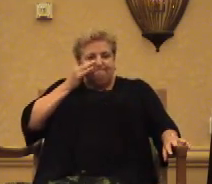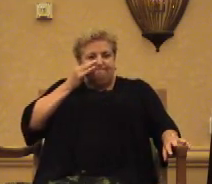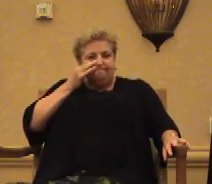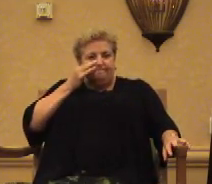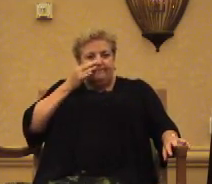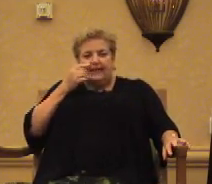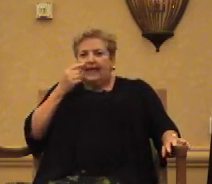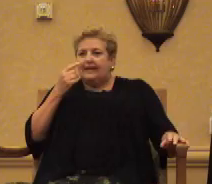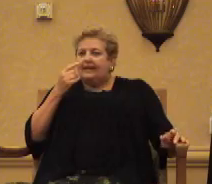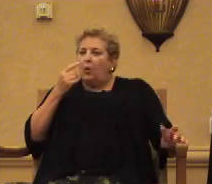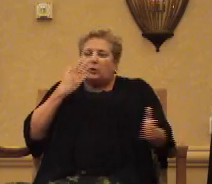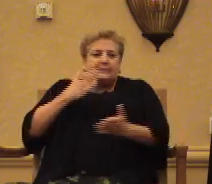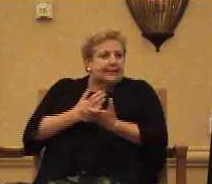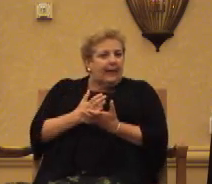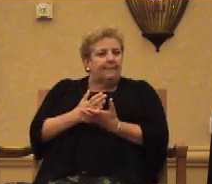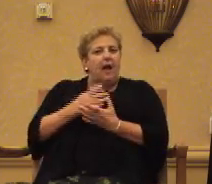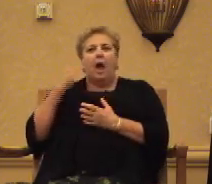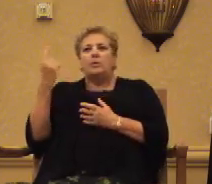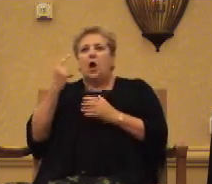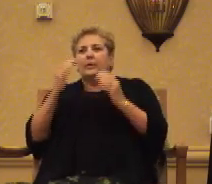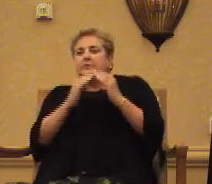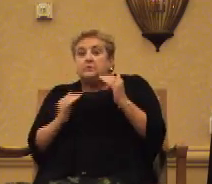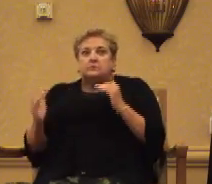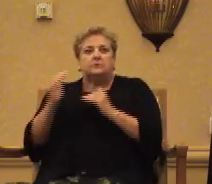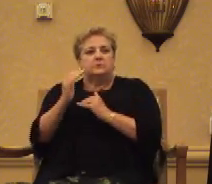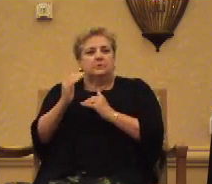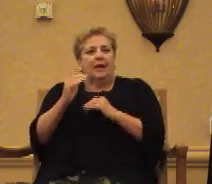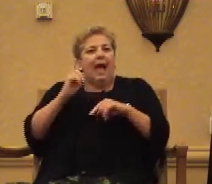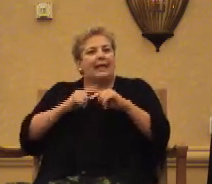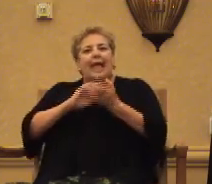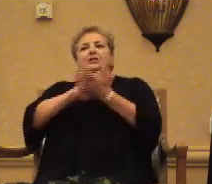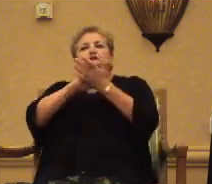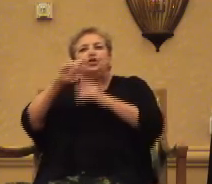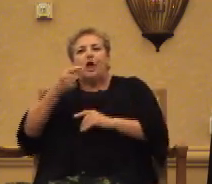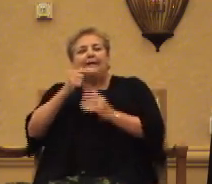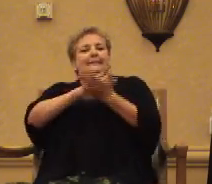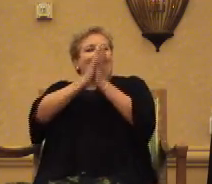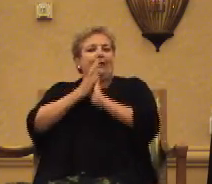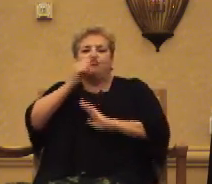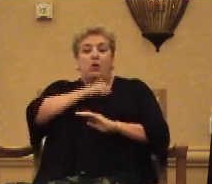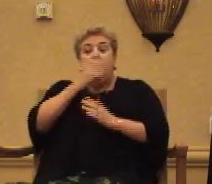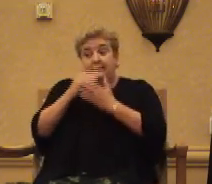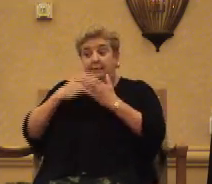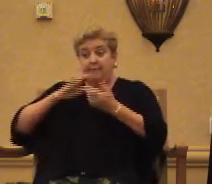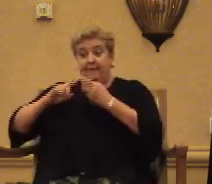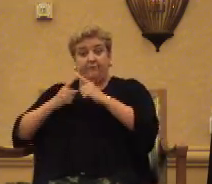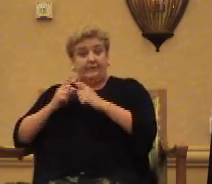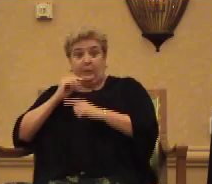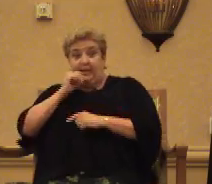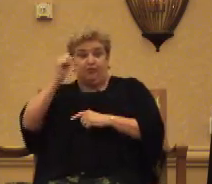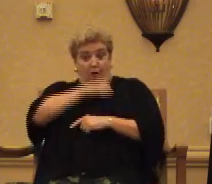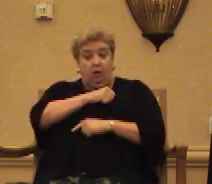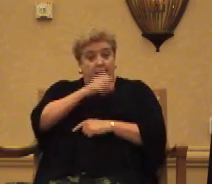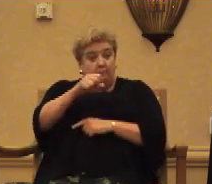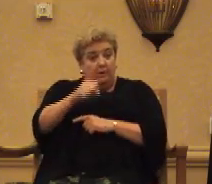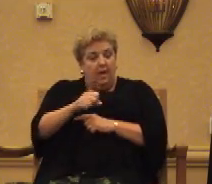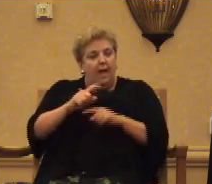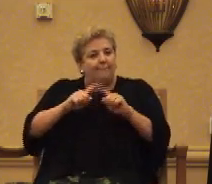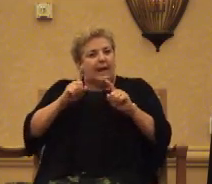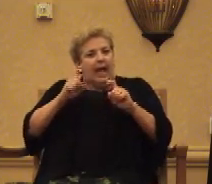far. I can't just get drunk. Some of my friends get drunk. I can't just get drunk. I gotta get drunk drunk.